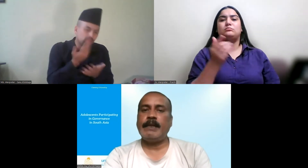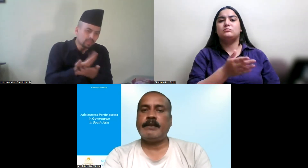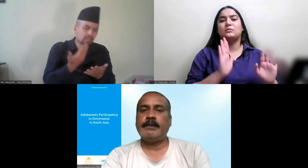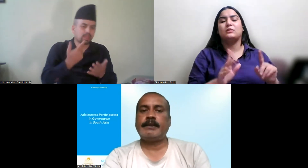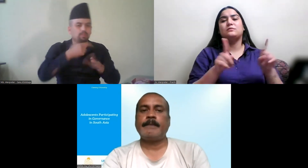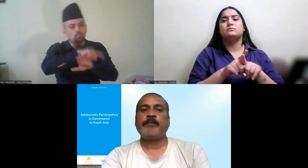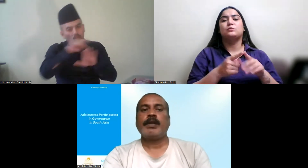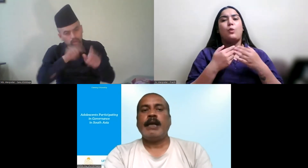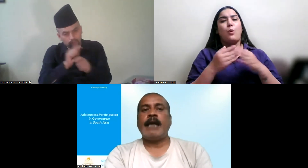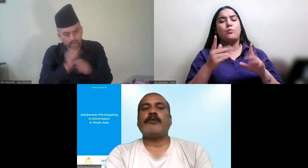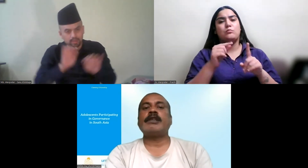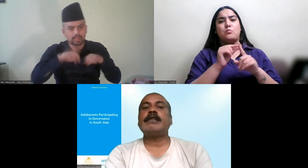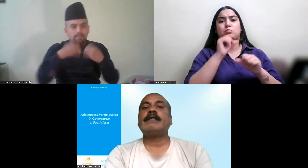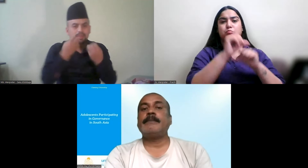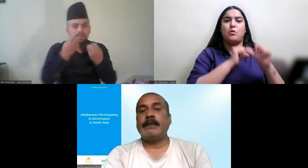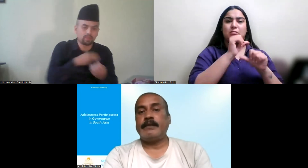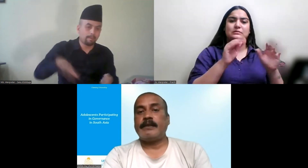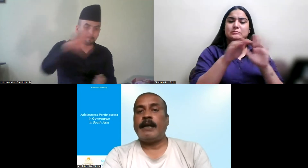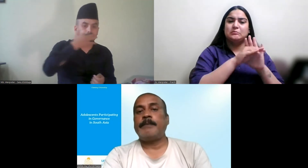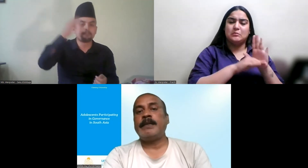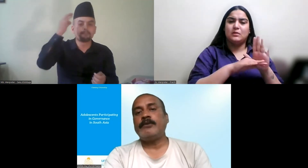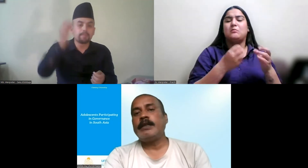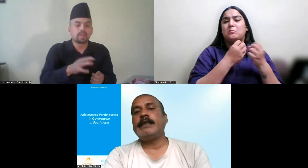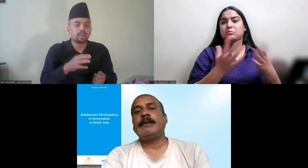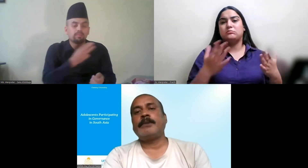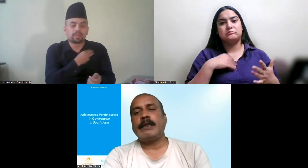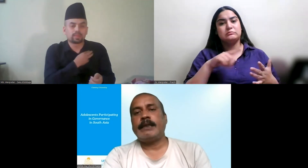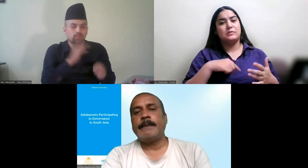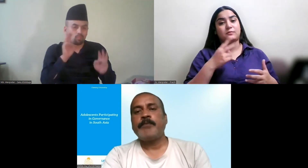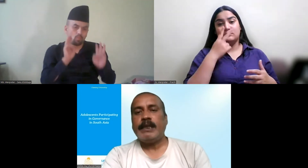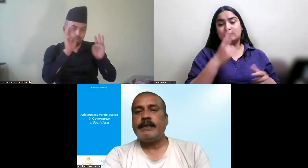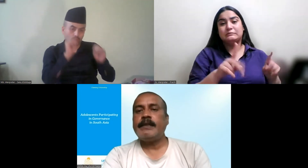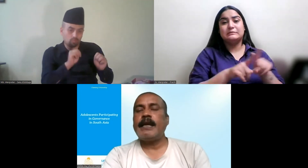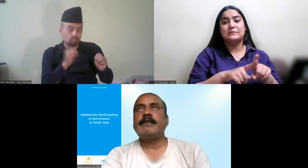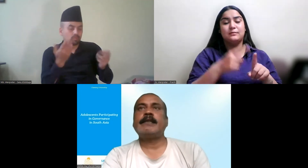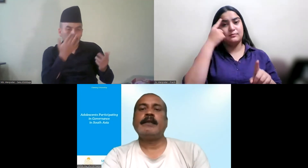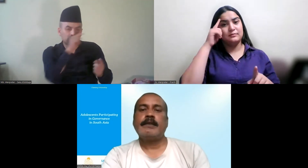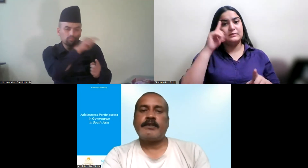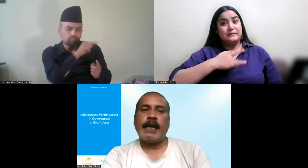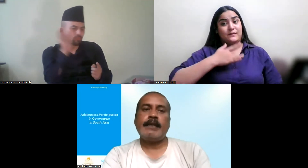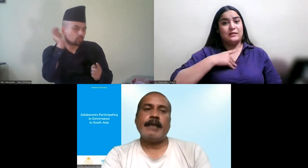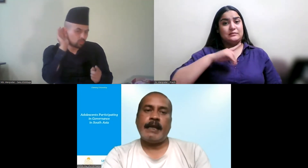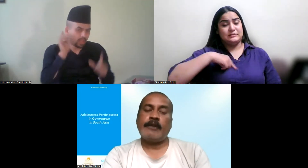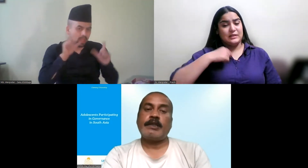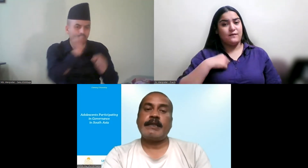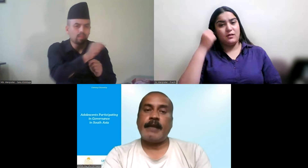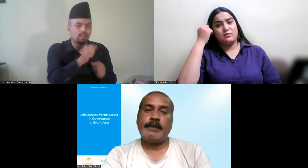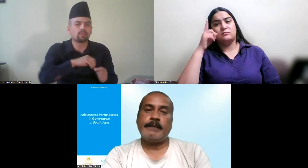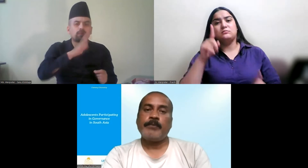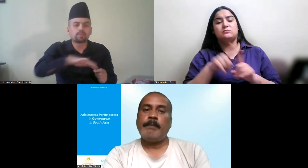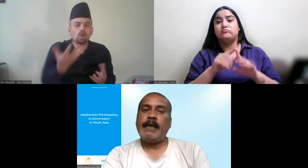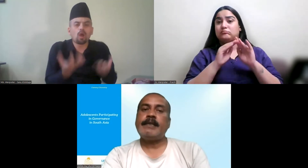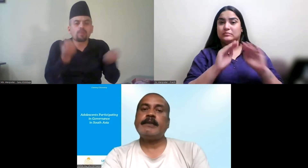policy makers, and other decision makers are particularly important in realizing child and adolescent